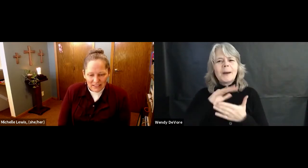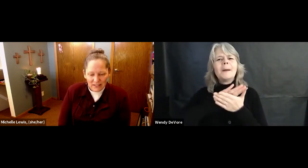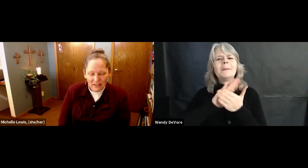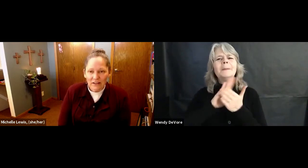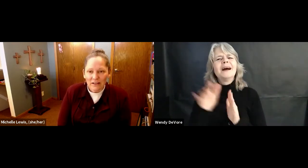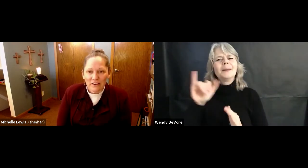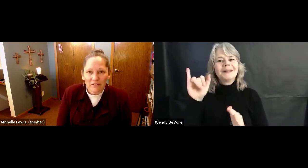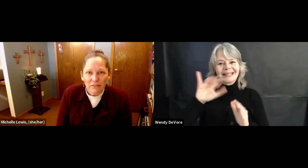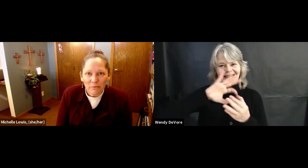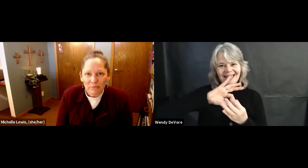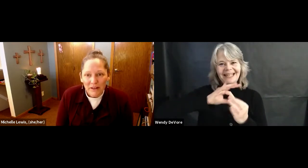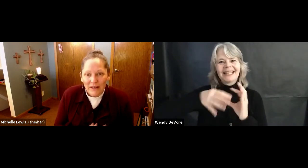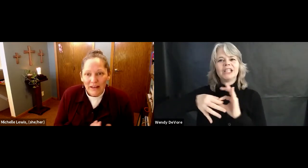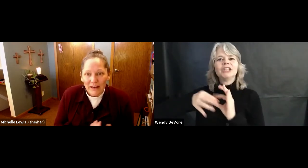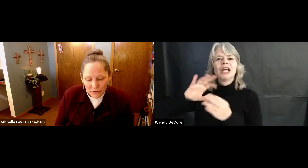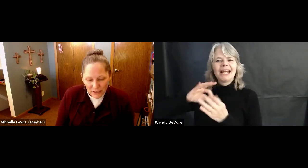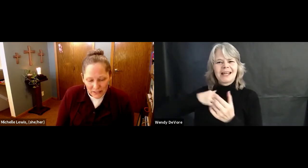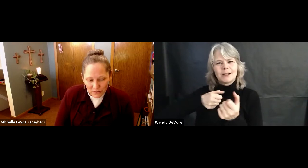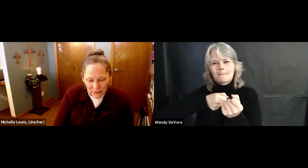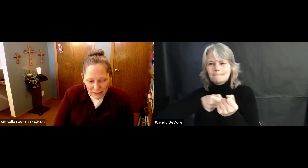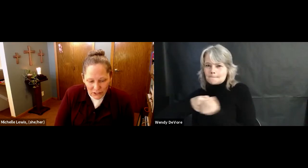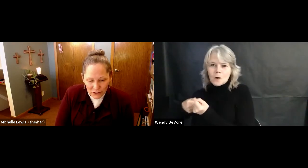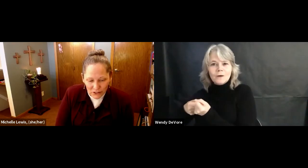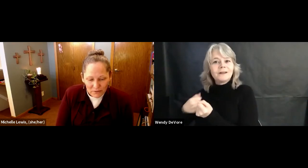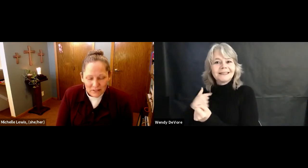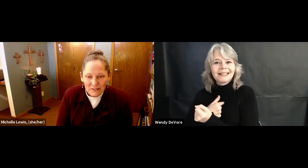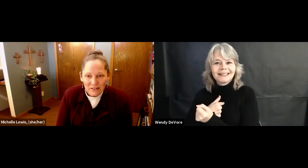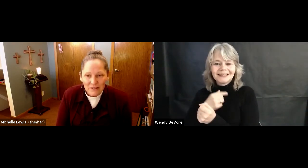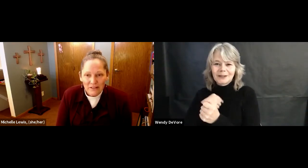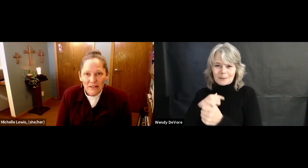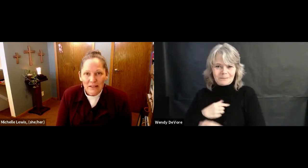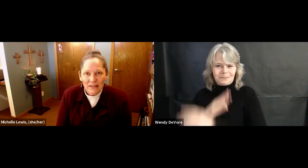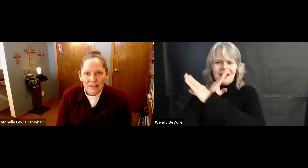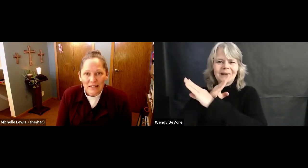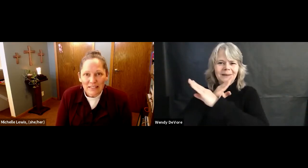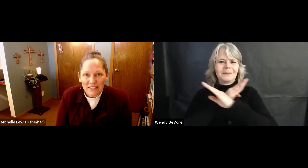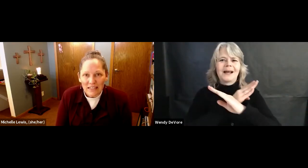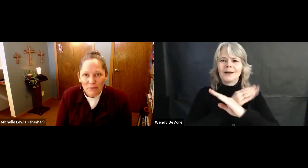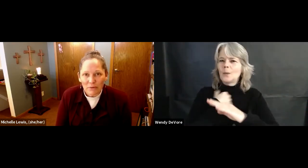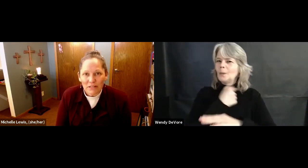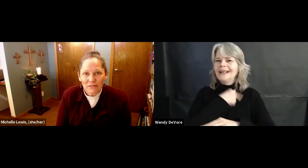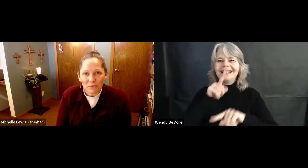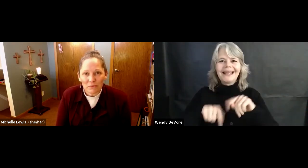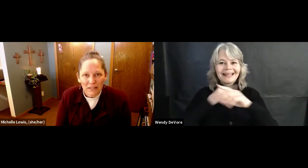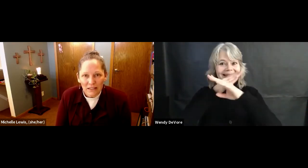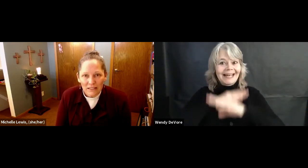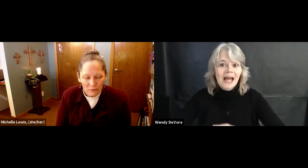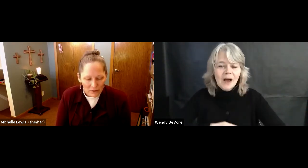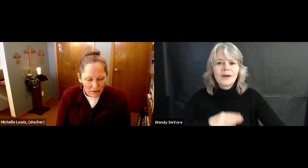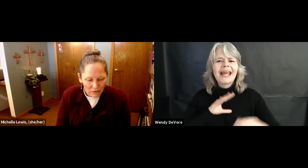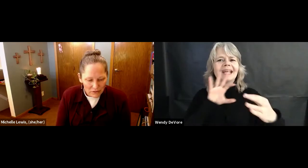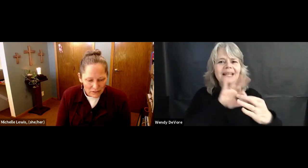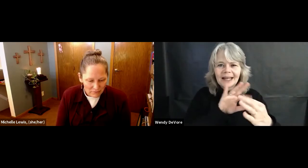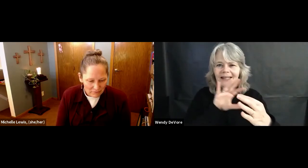us from entering into relationships, things that keep us from connecting